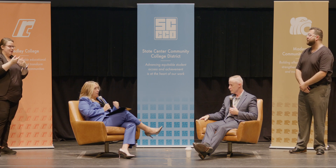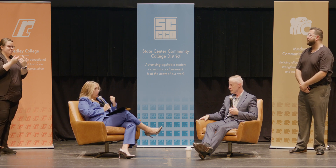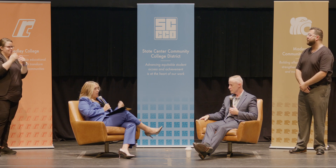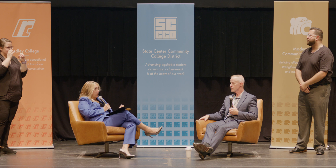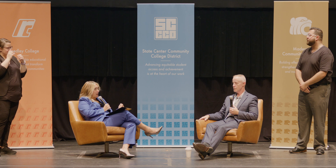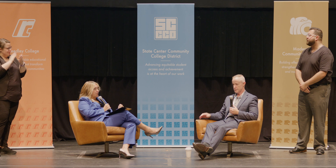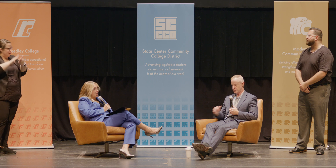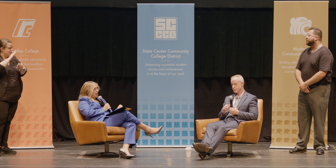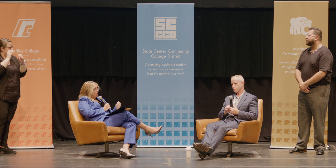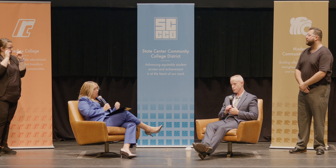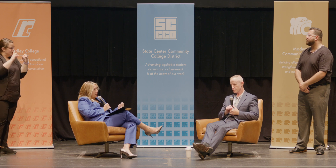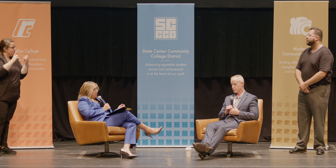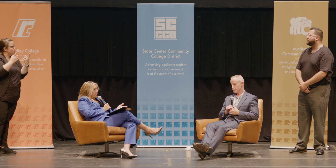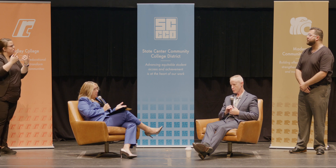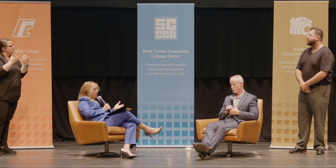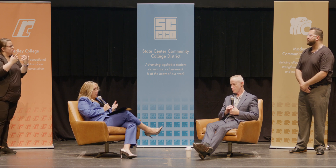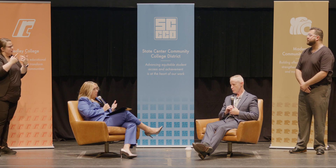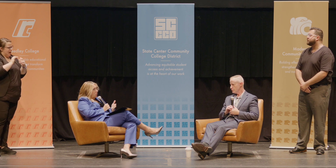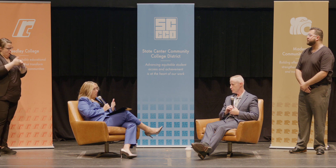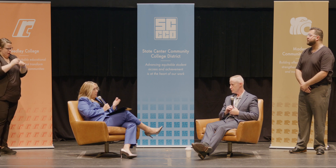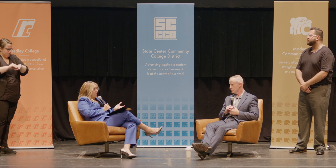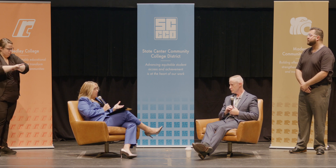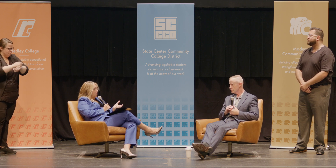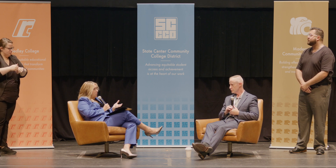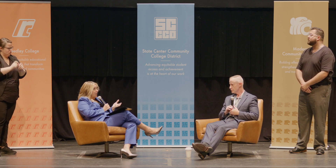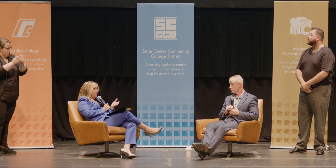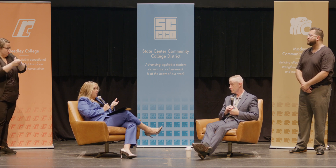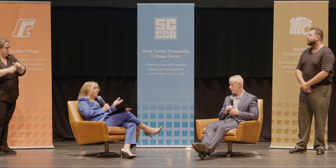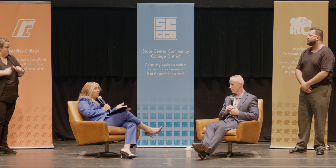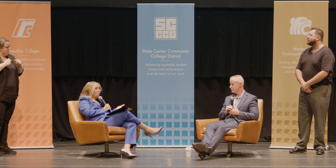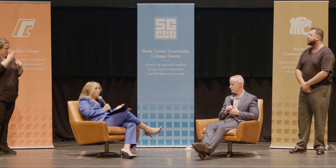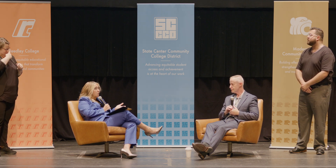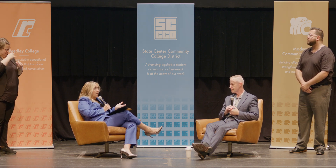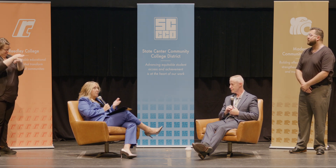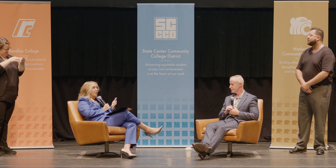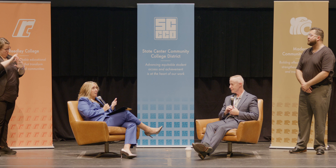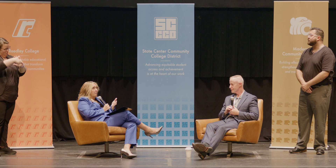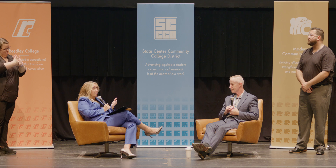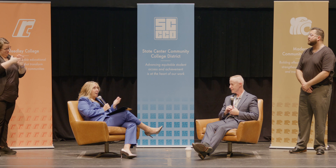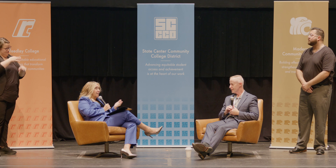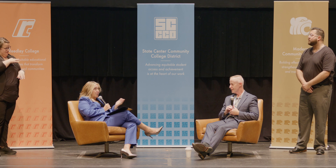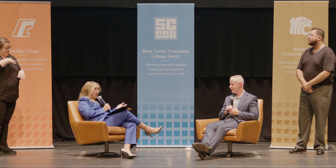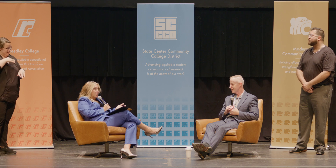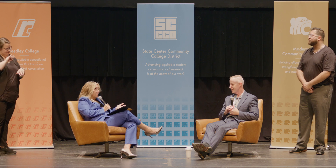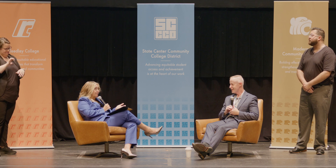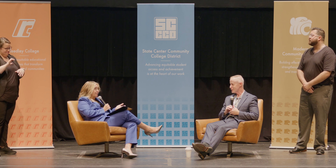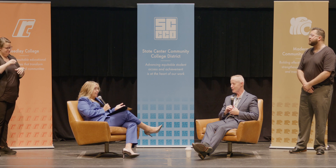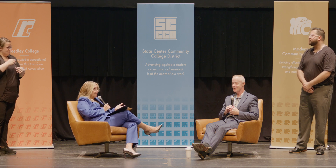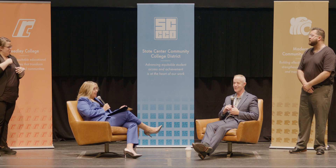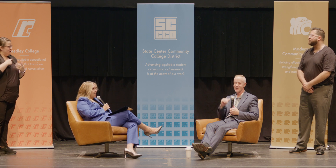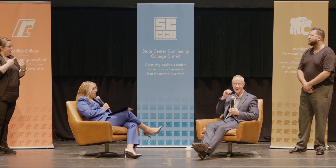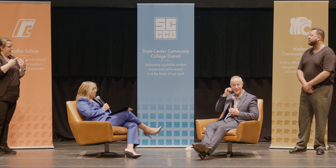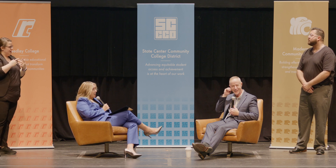to healthier and happy lives. Can you talk a little bit about maybe the role of the faculty member? If you're not in workforce, how does that impact? How